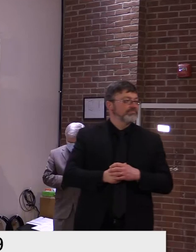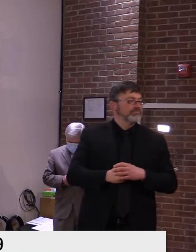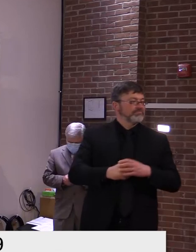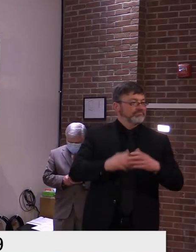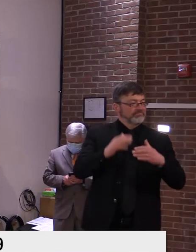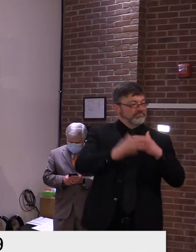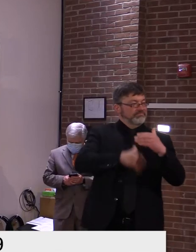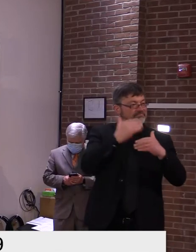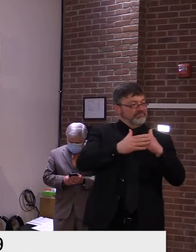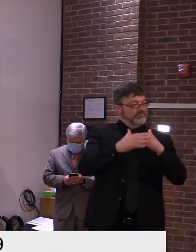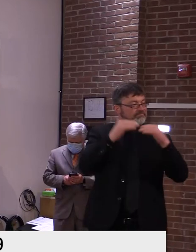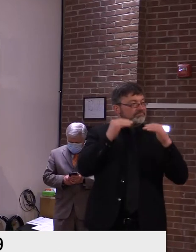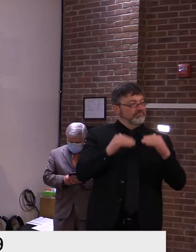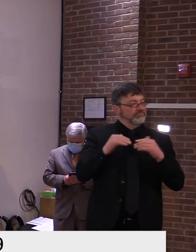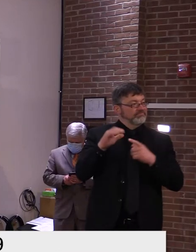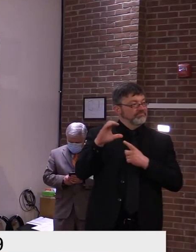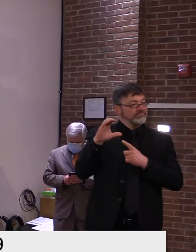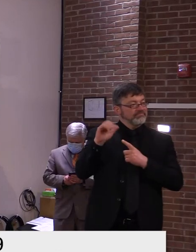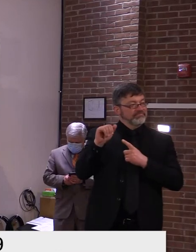Andrew, Caledonian Record.